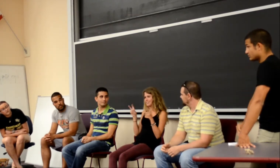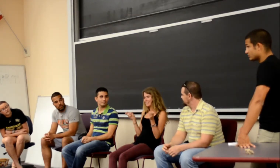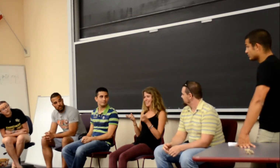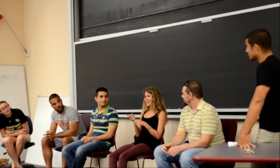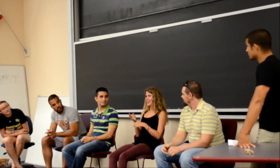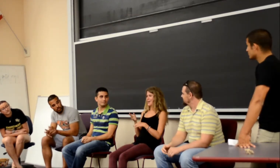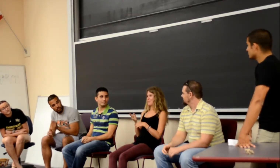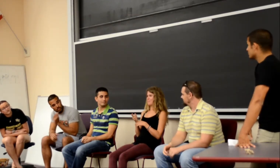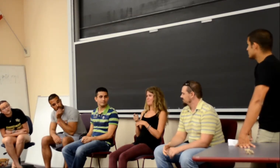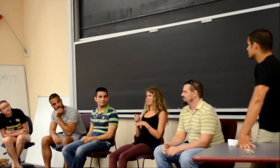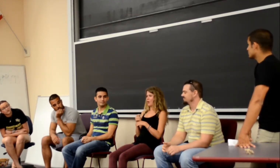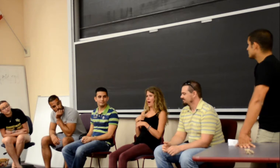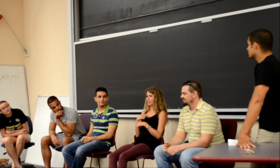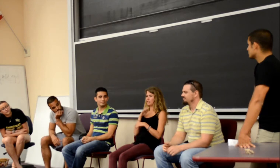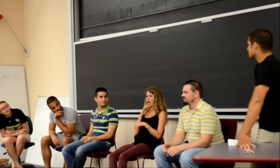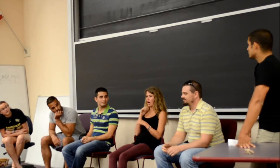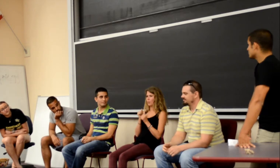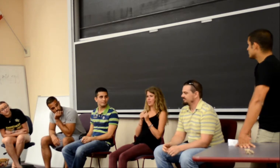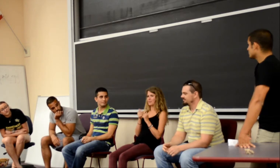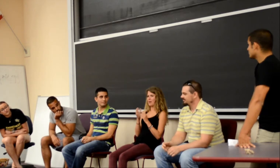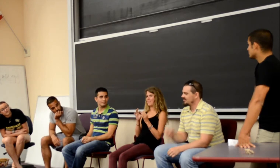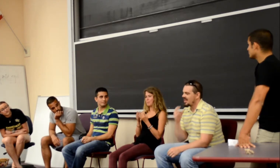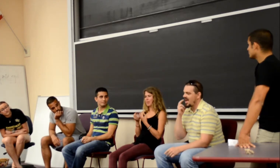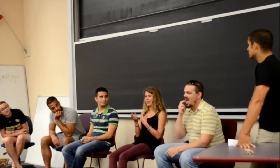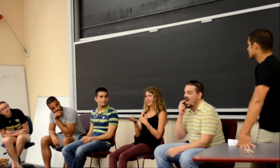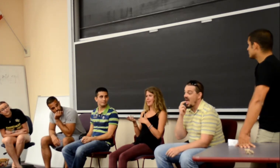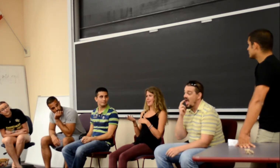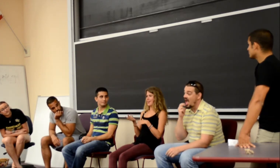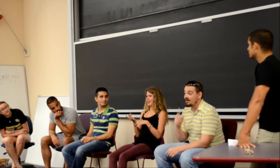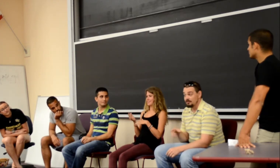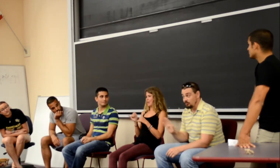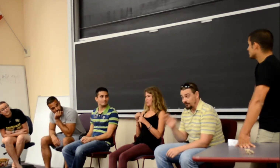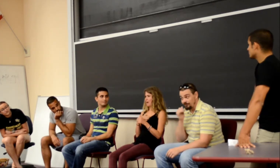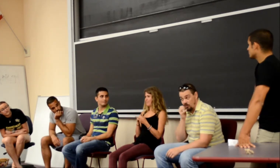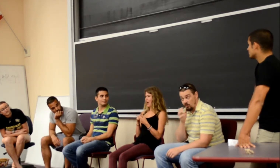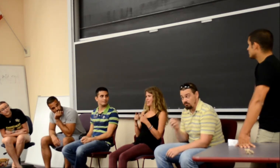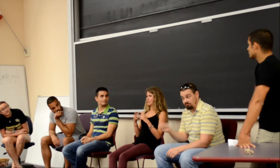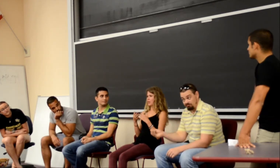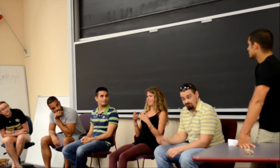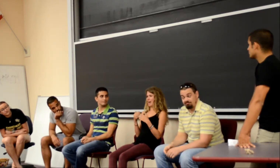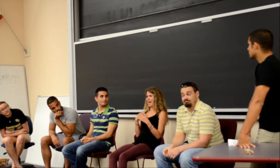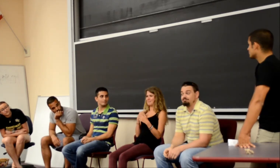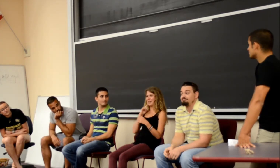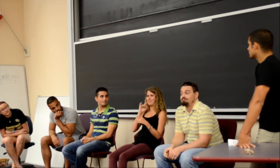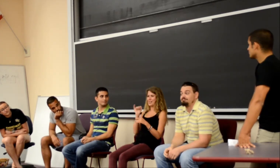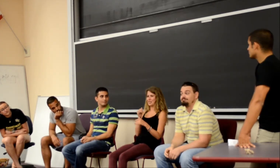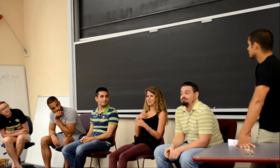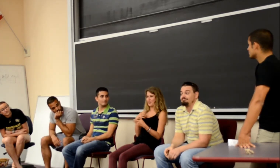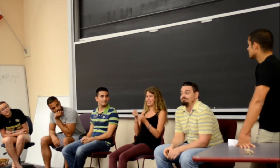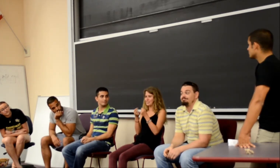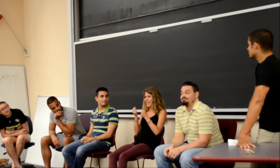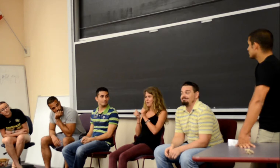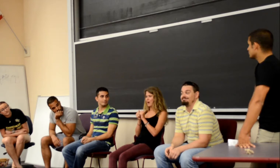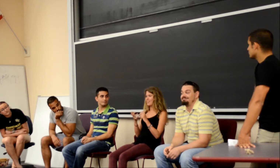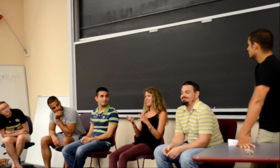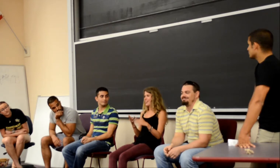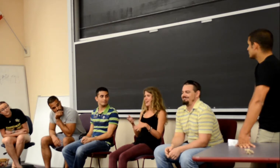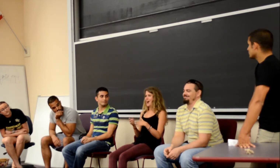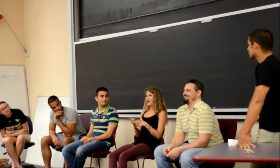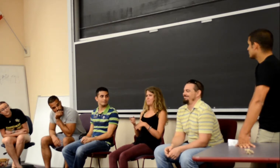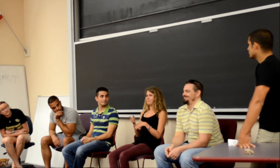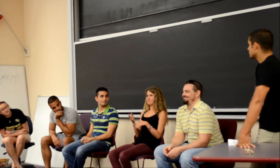sign. So I just talk with my family. Same with my friends, whatever. I have deaf friends also that I just sign